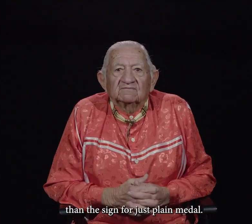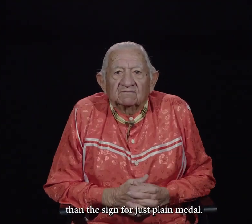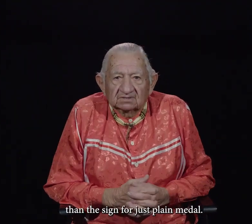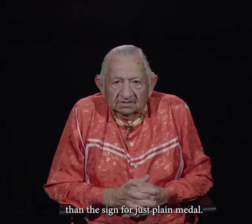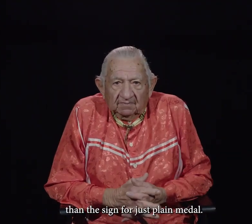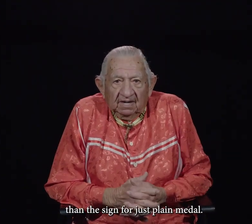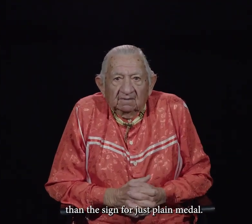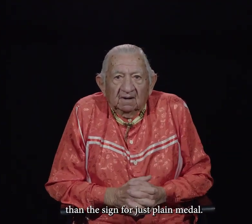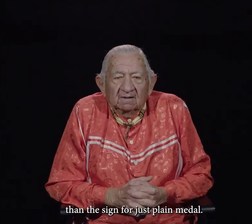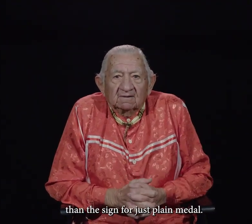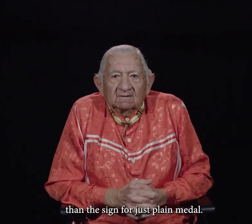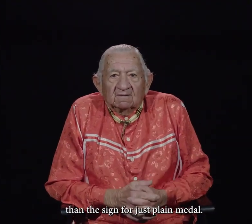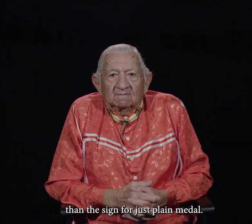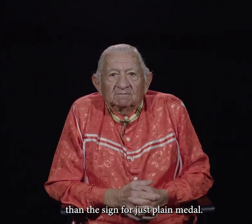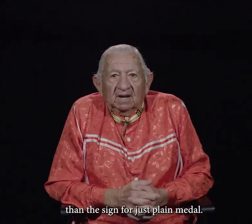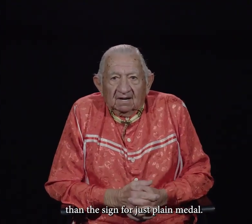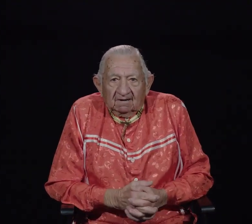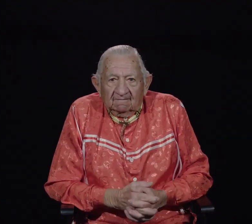for just plain metal.